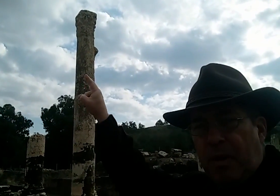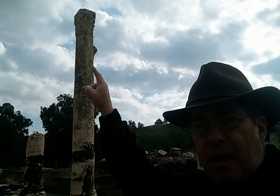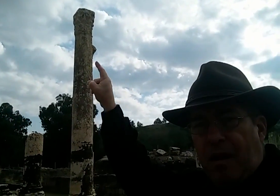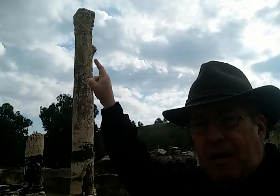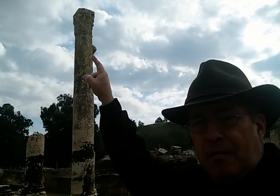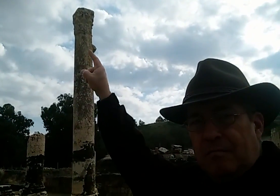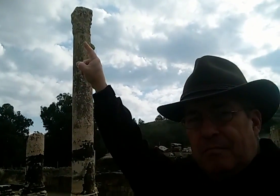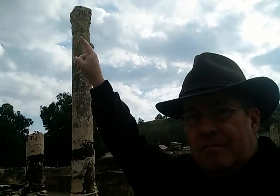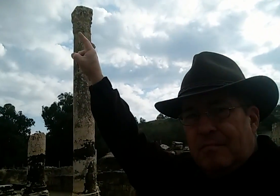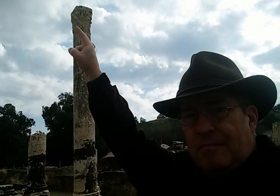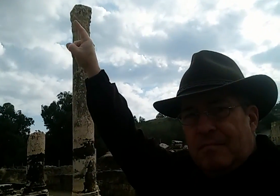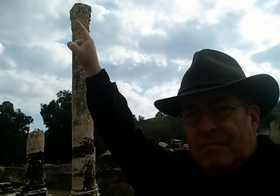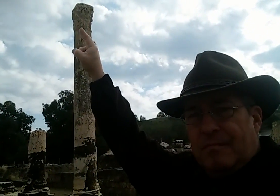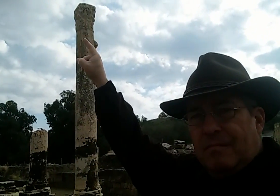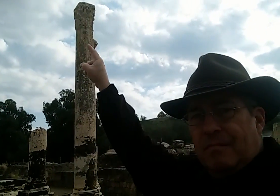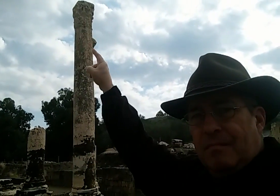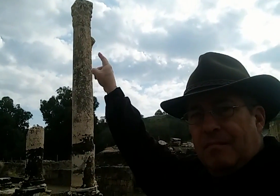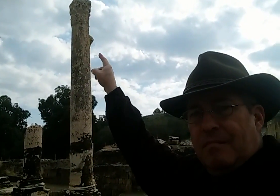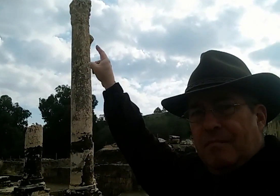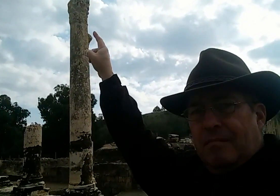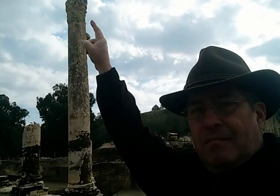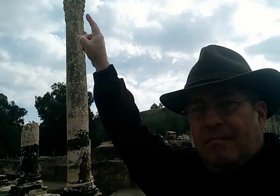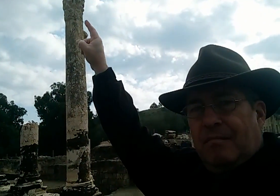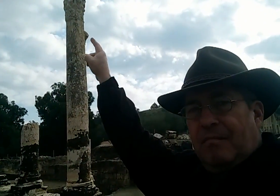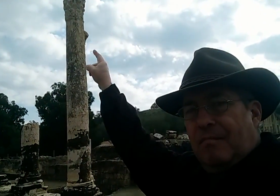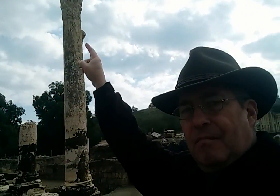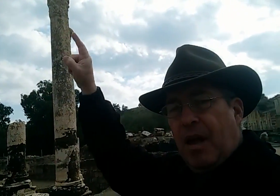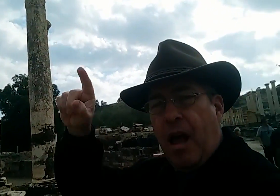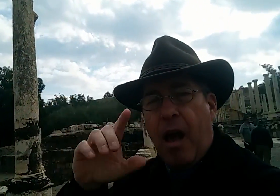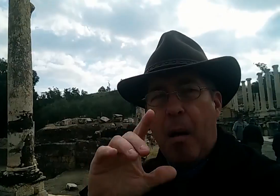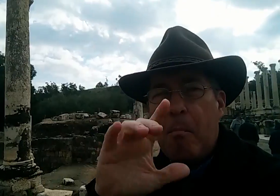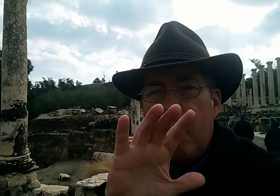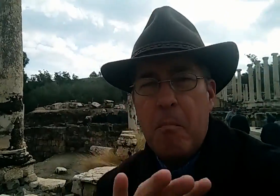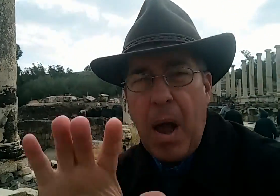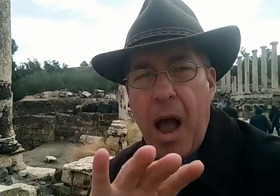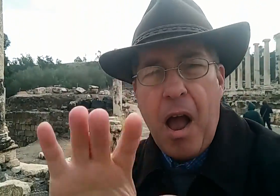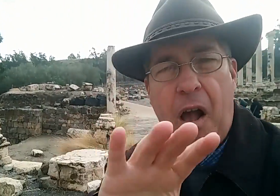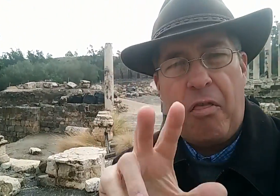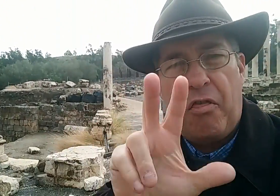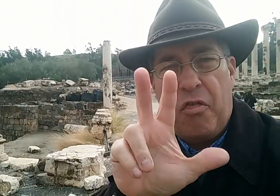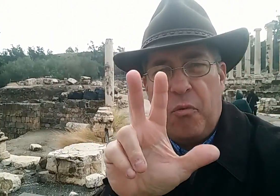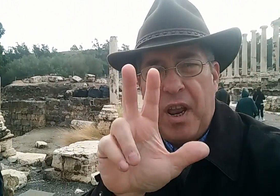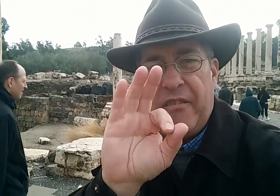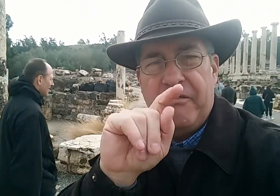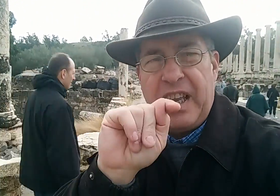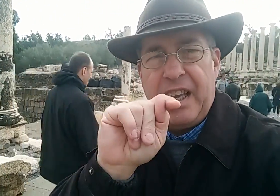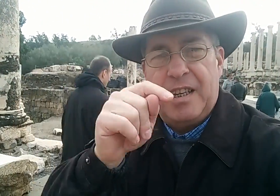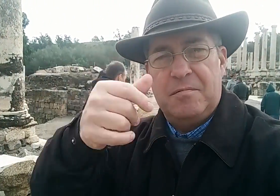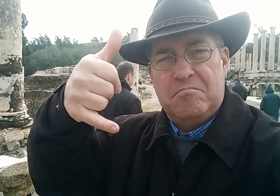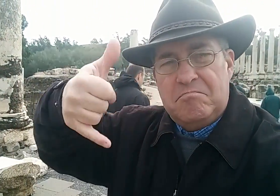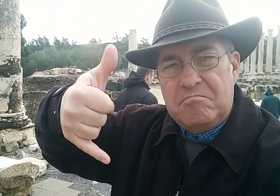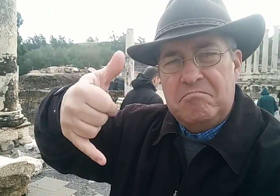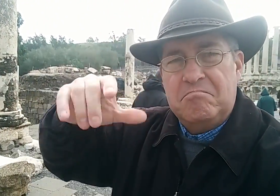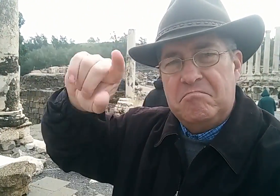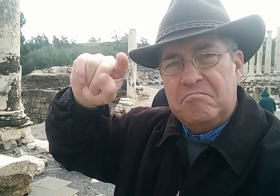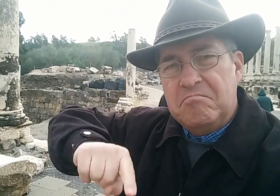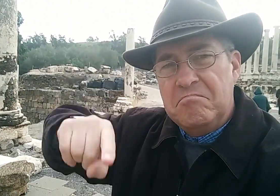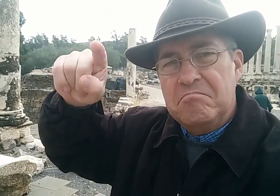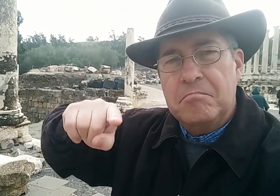area about 3 feet of the top of, I think it was this pillar, that was sticking out of the ground. About 3 feet, just sitting up